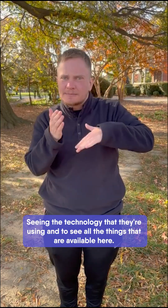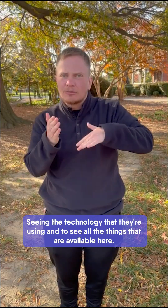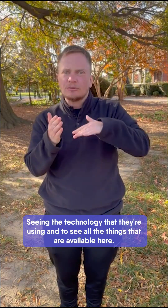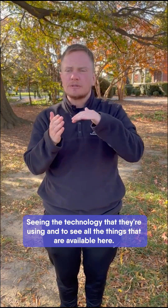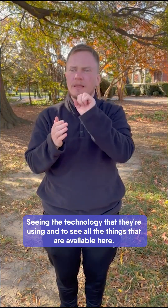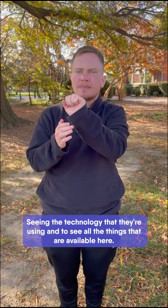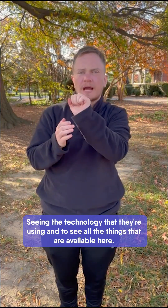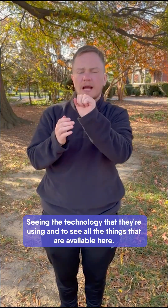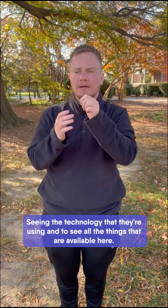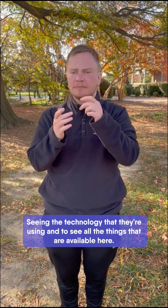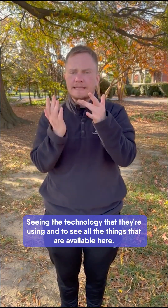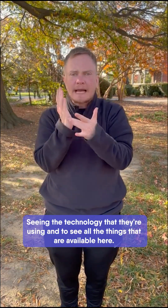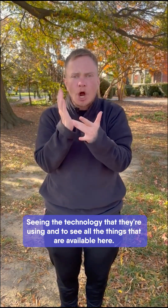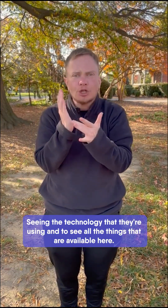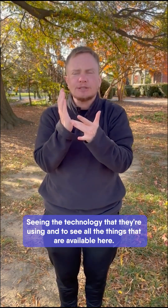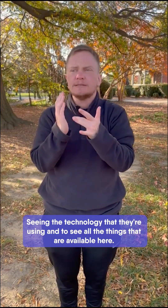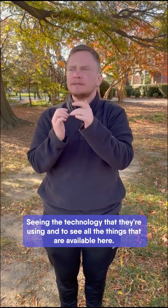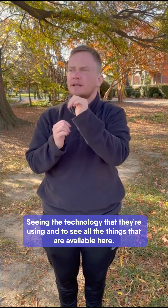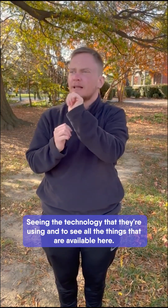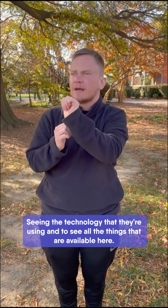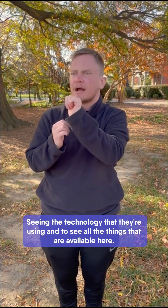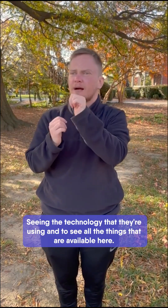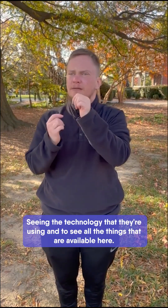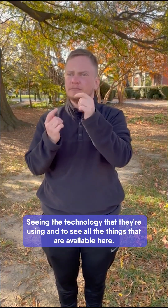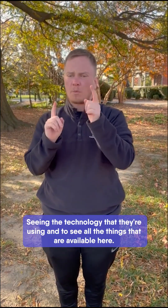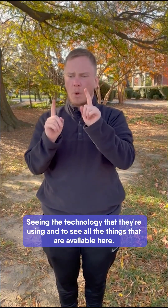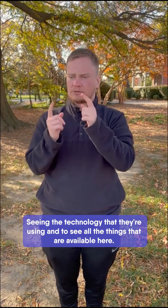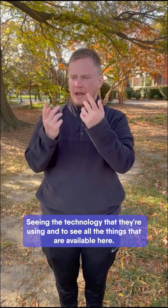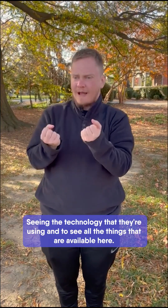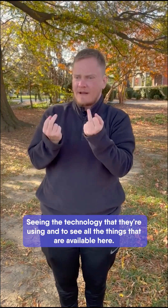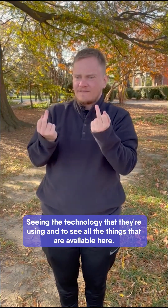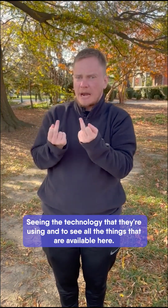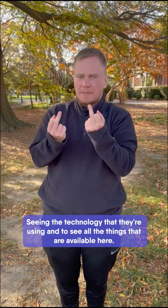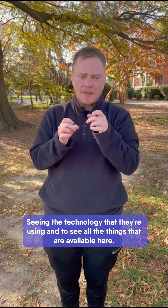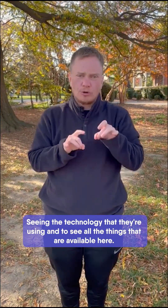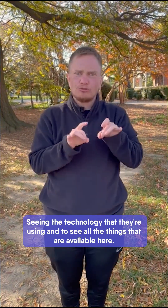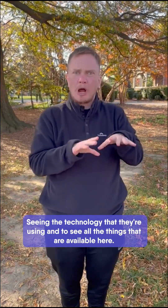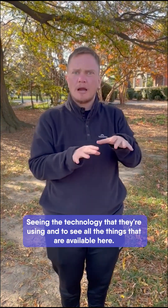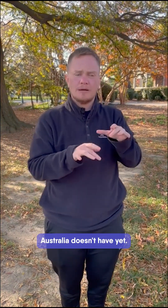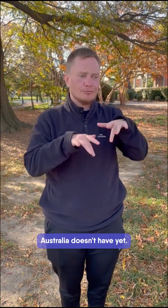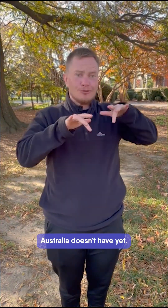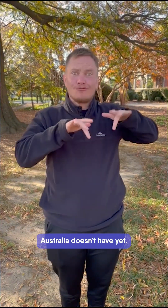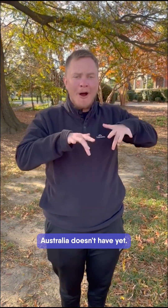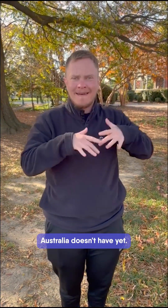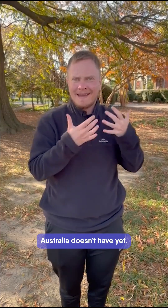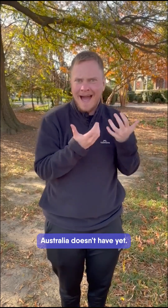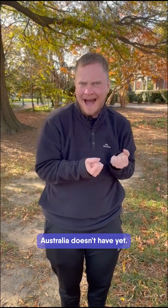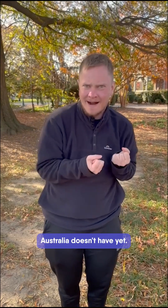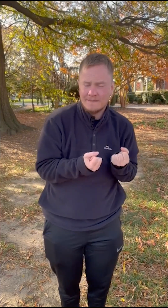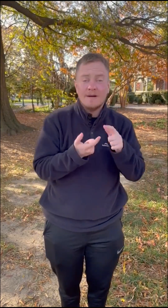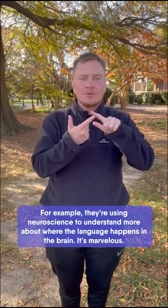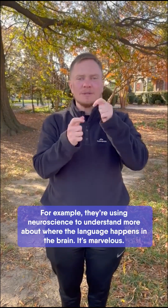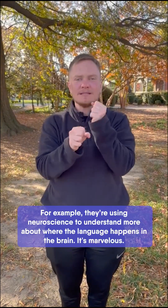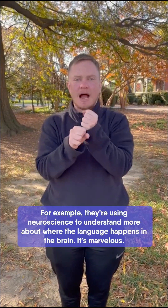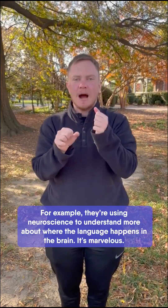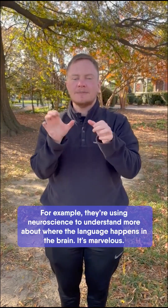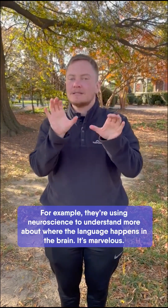seeing the technology that they're using, and to see all the things that are available here that Australia doesn't have yet. For example, they're